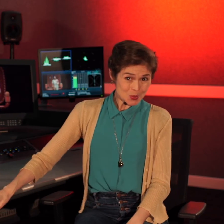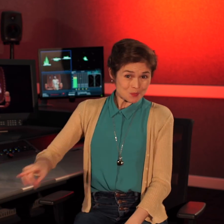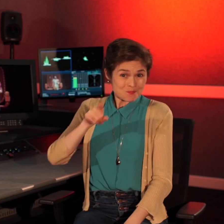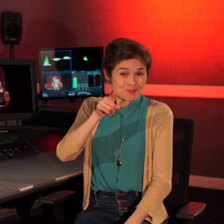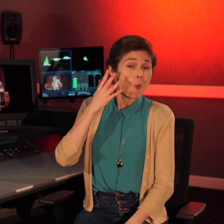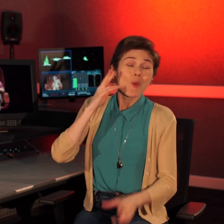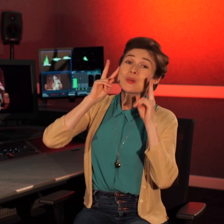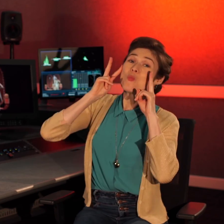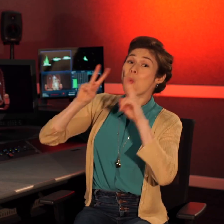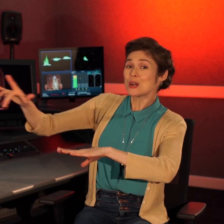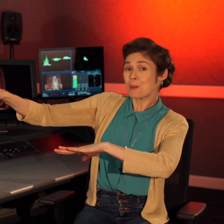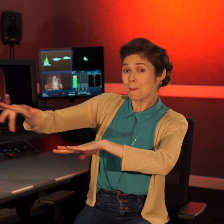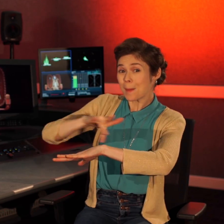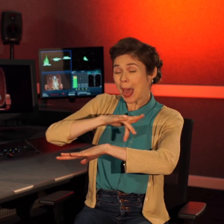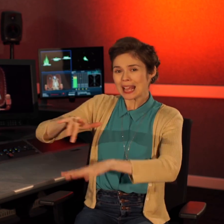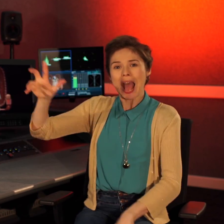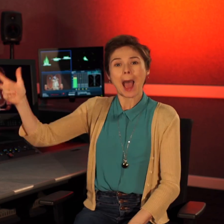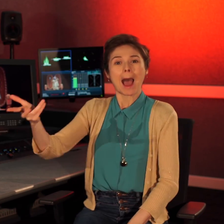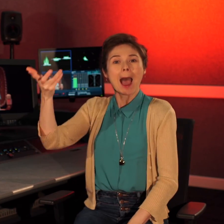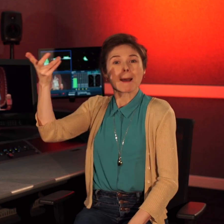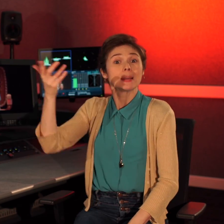So, we hope that you enjoy the broadcast of Hamlet on